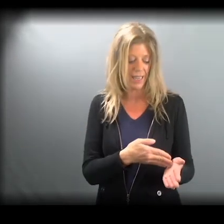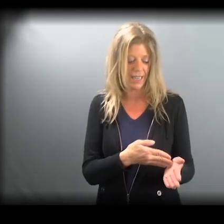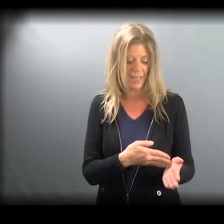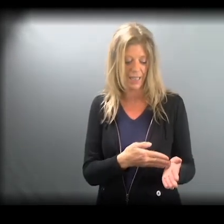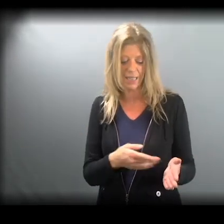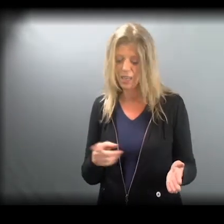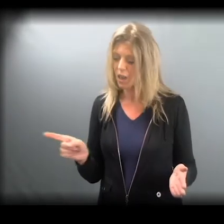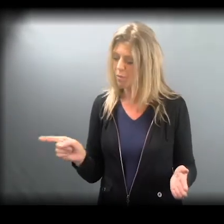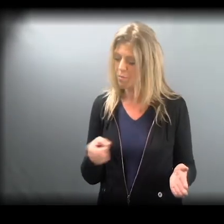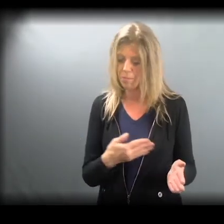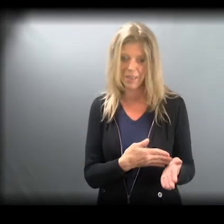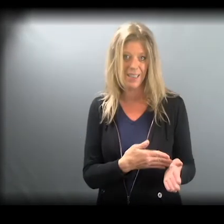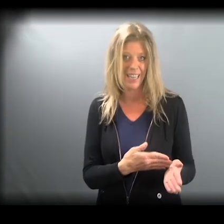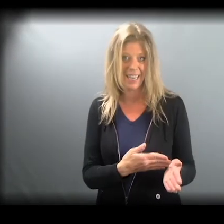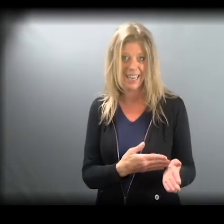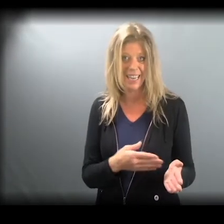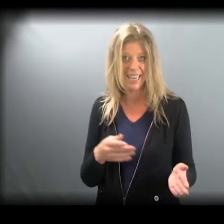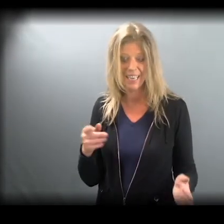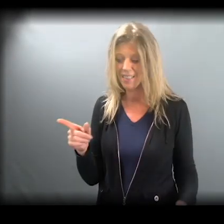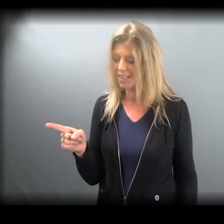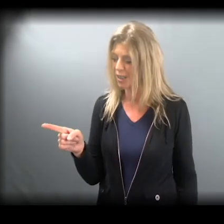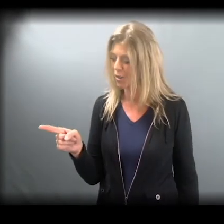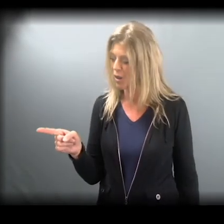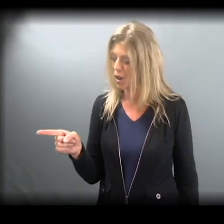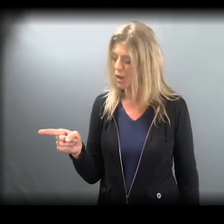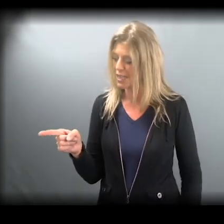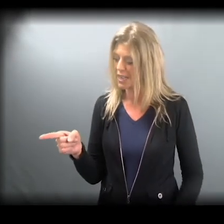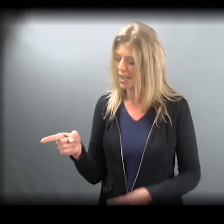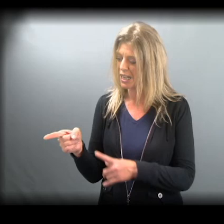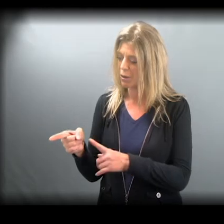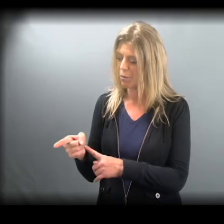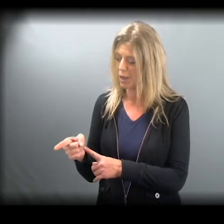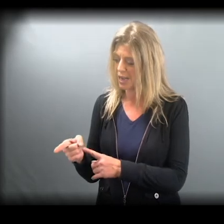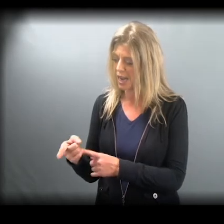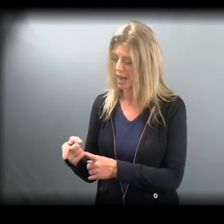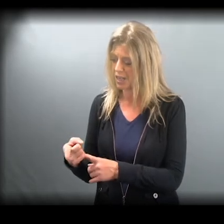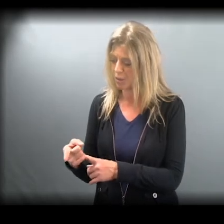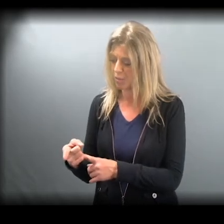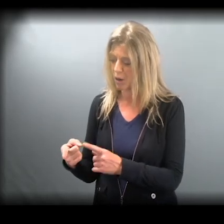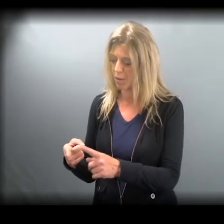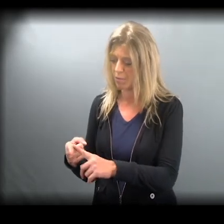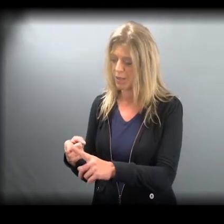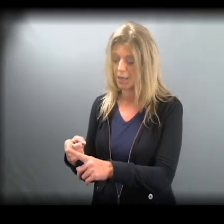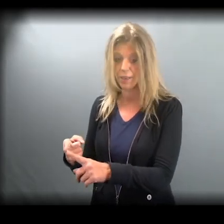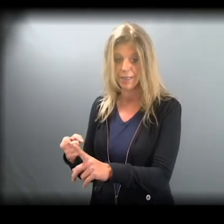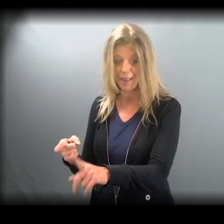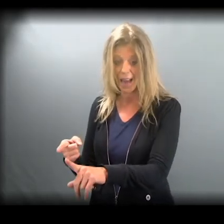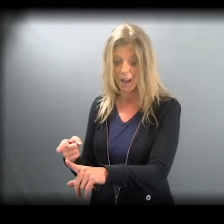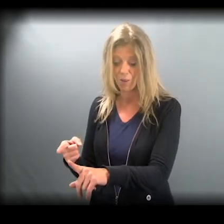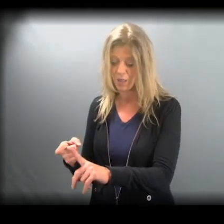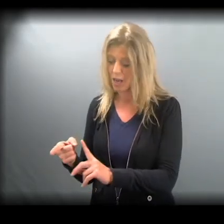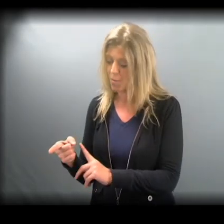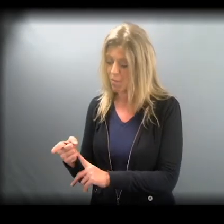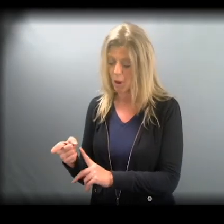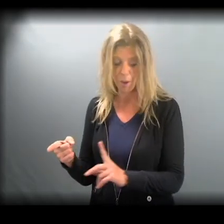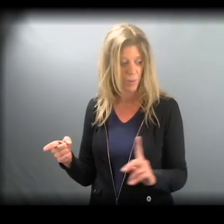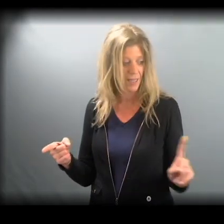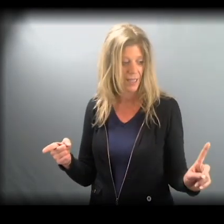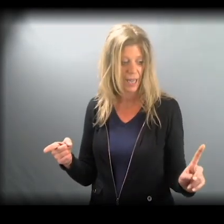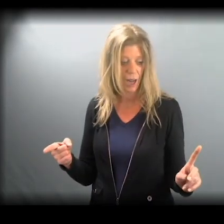million, million. So take your one hand, your finger is out, palm is to the